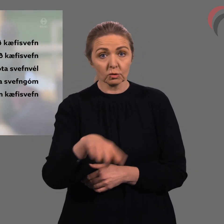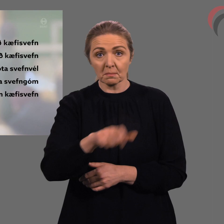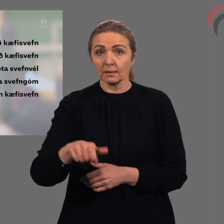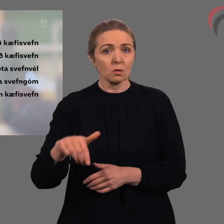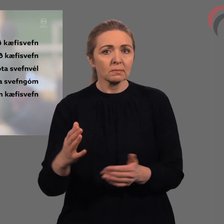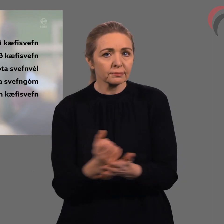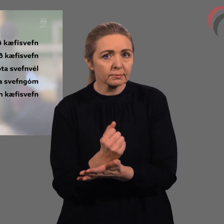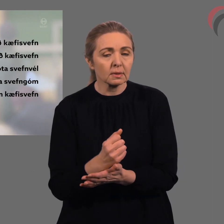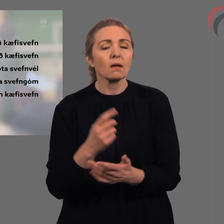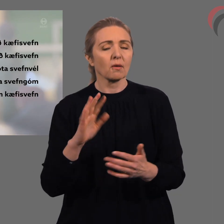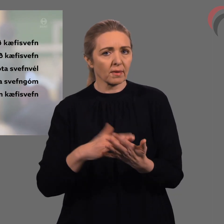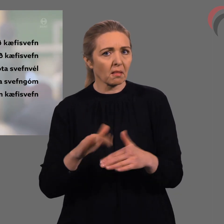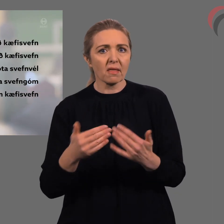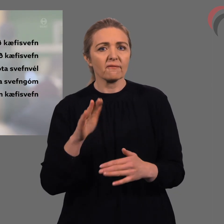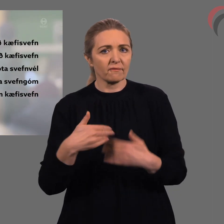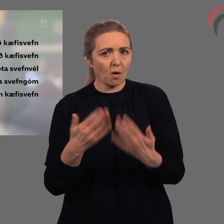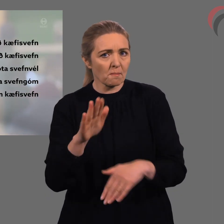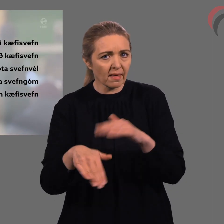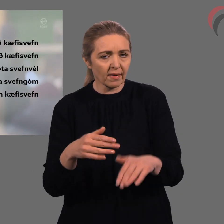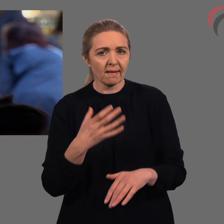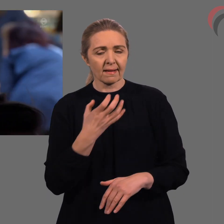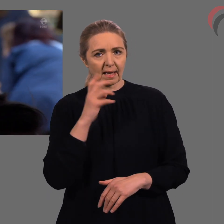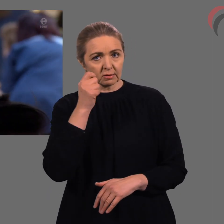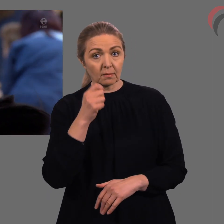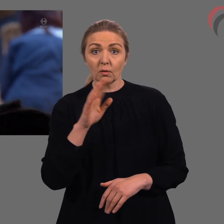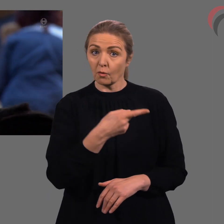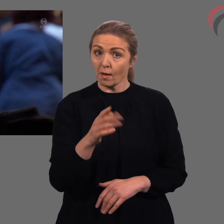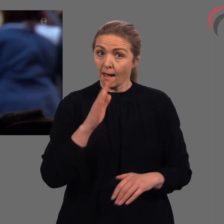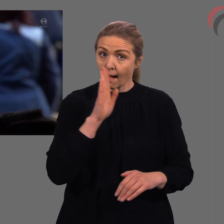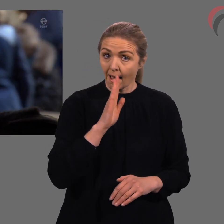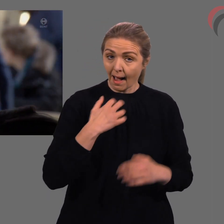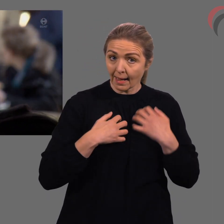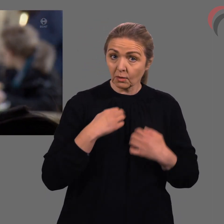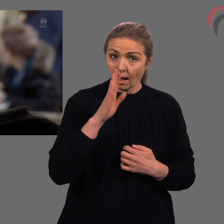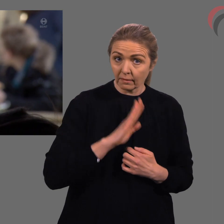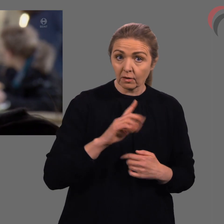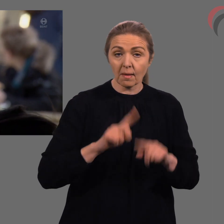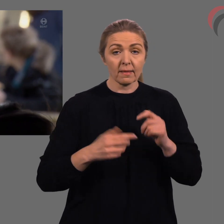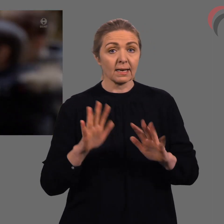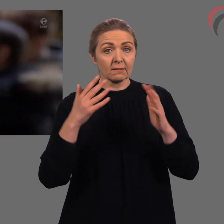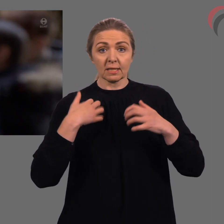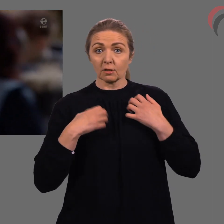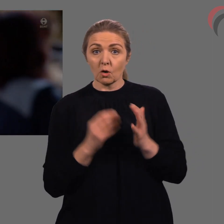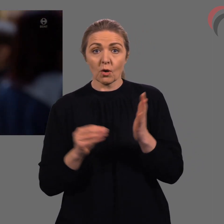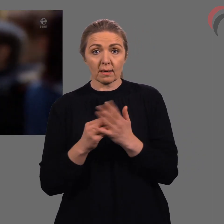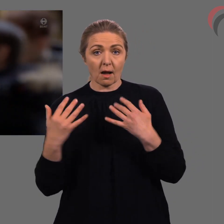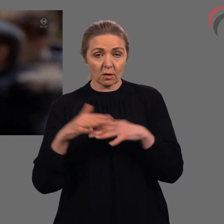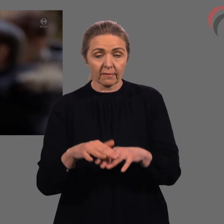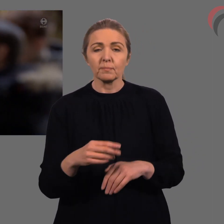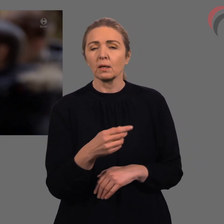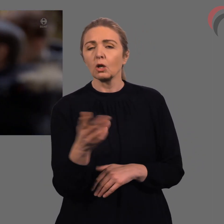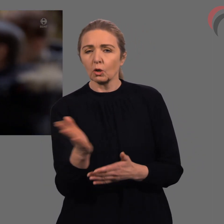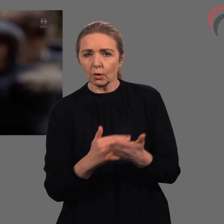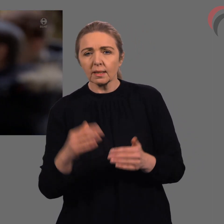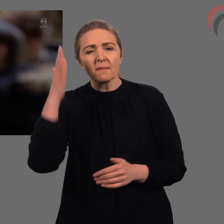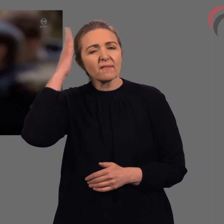ógreindan og því ómeðhöndlaðan kæfisvefn og í hættu á alvarlegum, jafnvel lífshættulegum fylgikvillum. Hluti þeirra